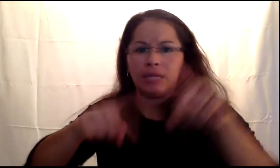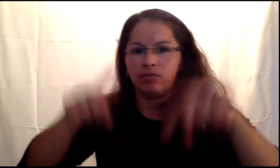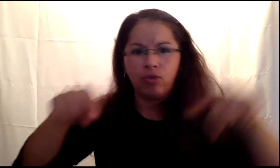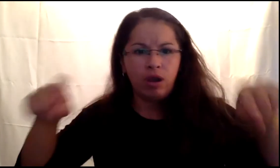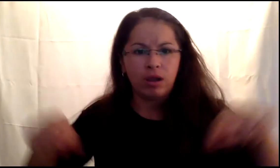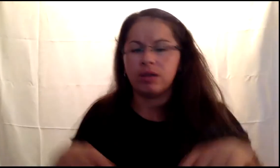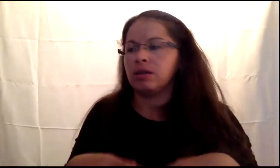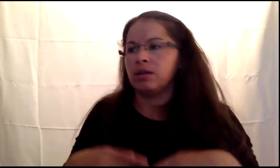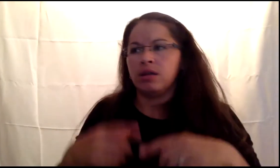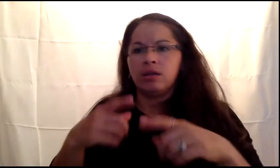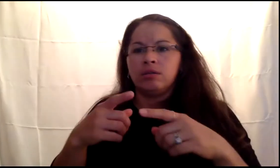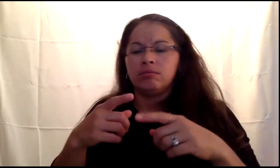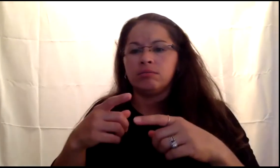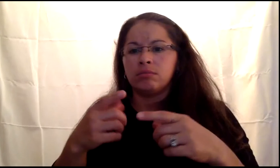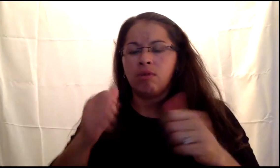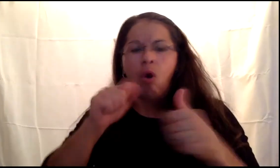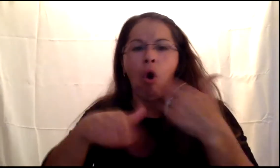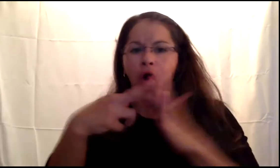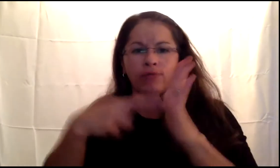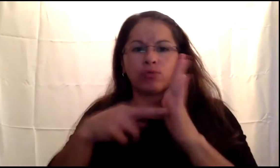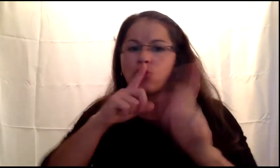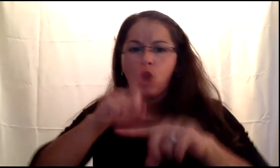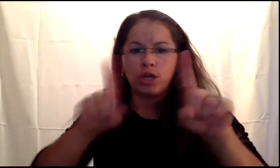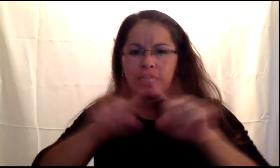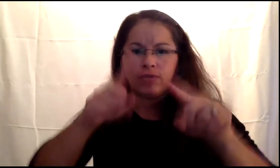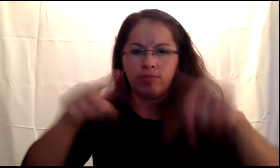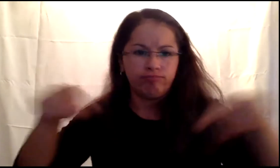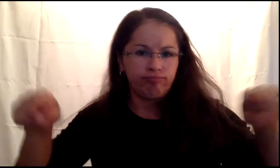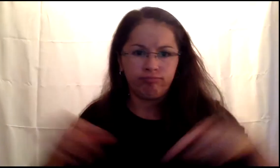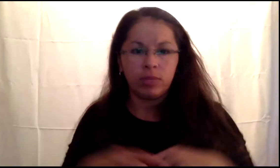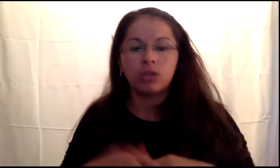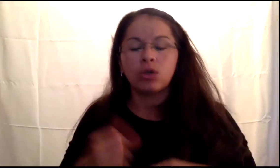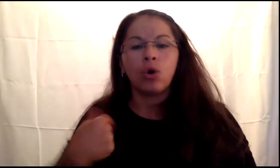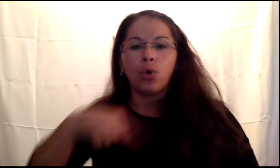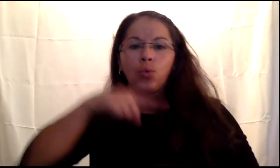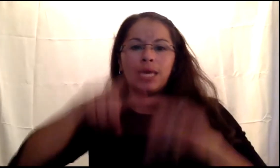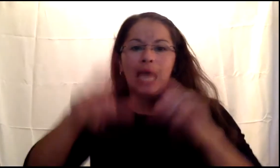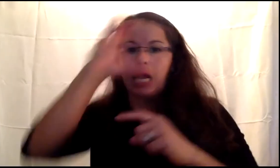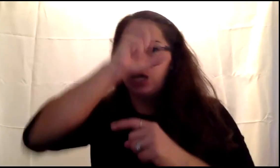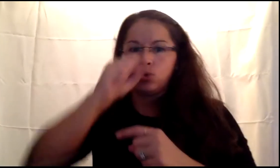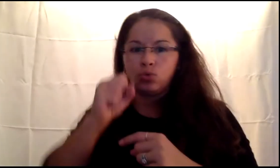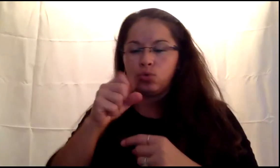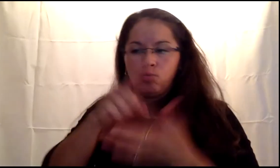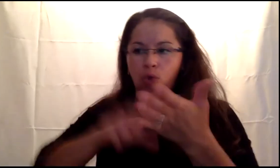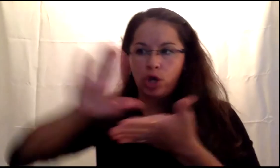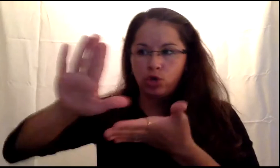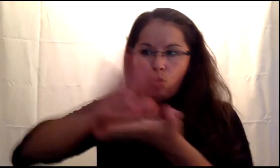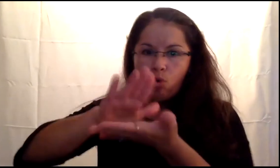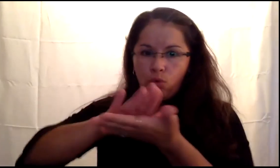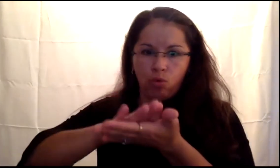criteria might be different. So I think that rather than us trying to assume or guess what those are, I think I would just encourage that student, if you're in the college